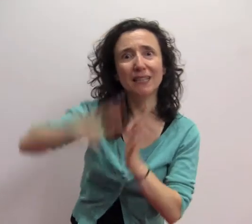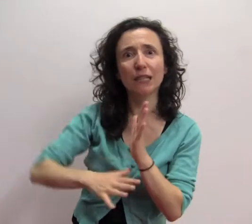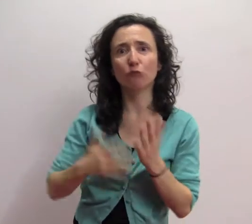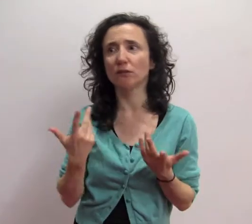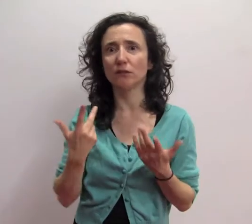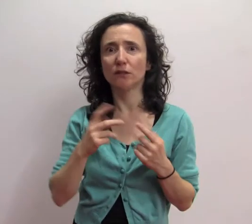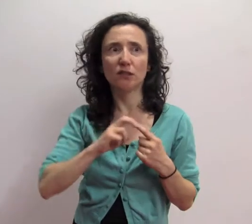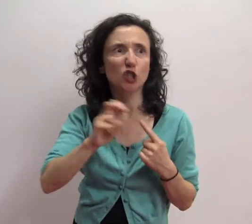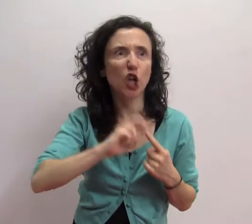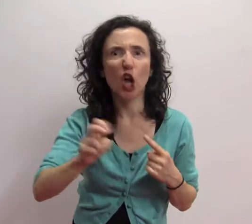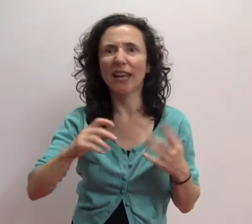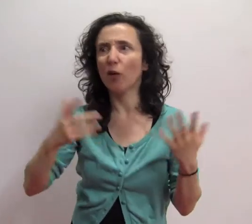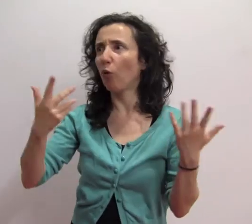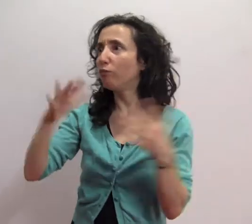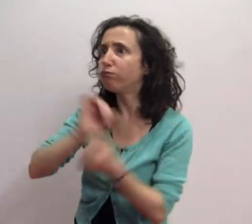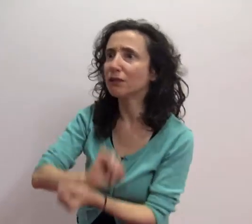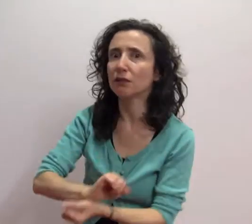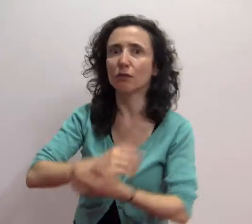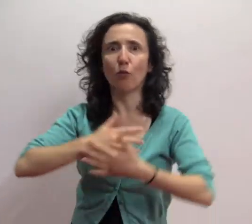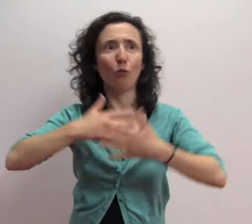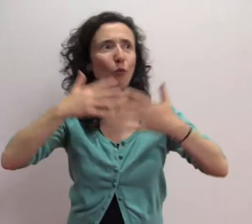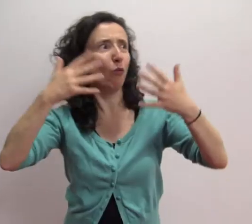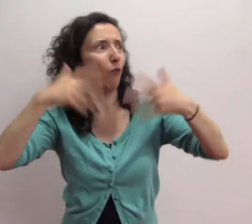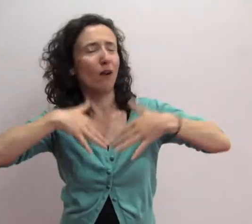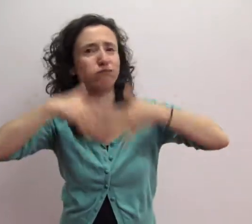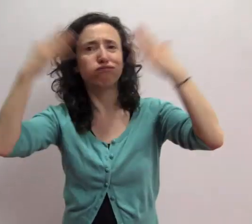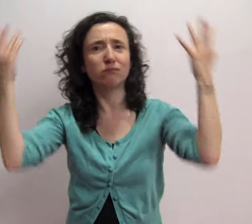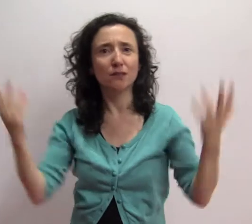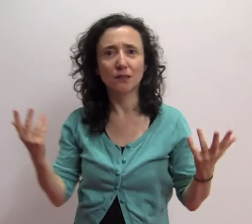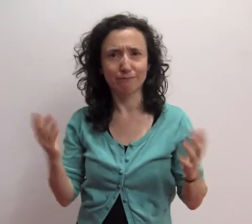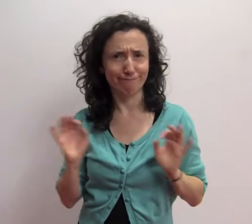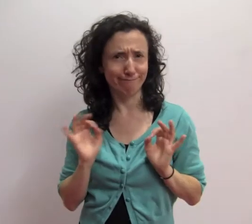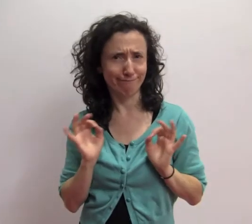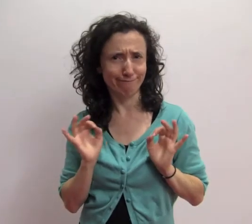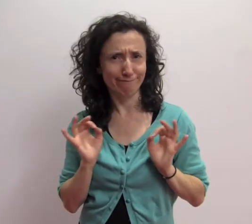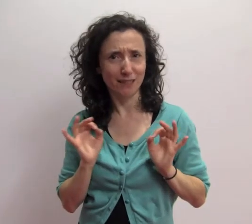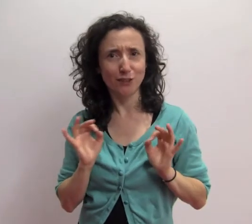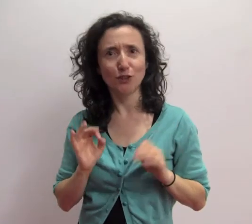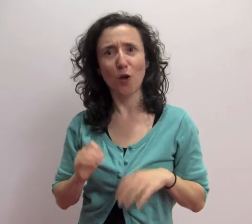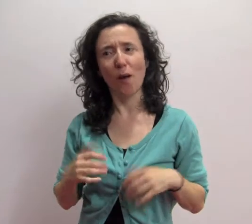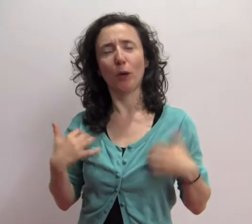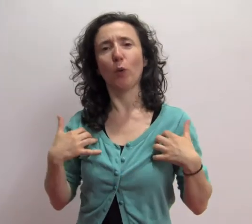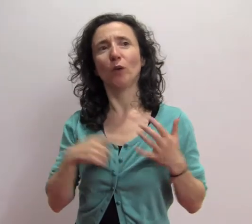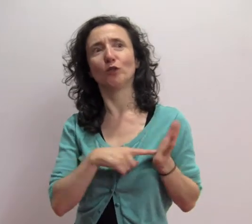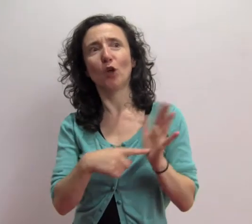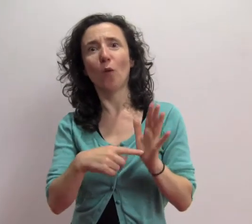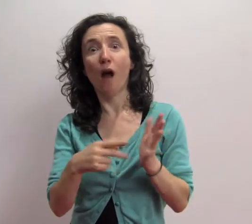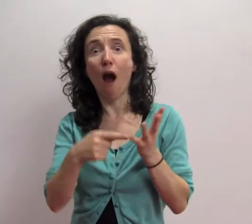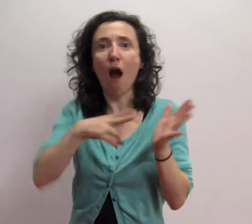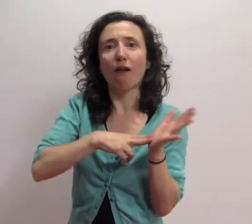think it's really important to tell a story like this from a deaf perspective. There's no stories out there that are like this, and